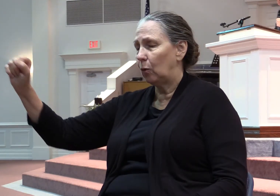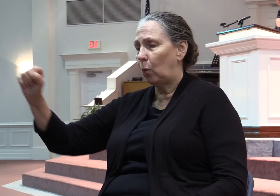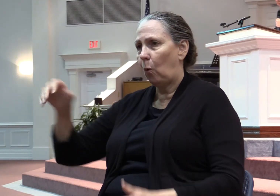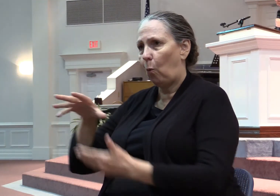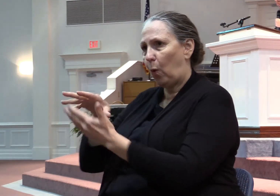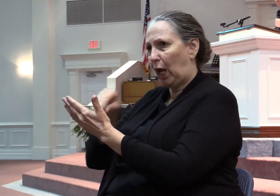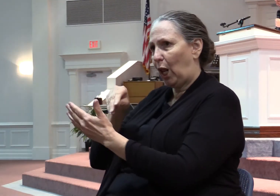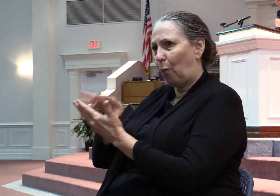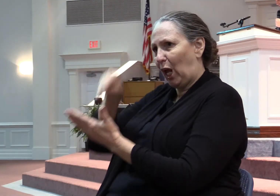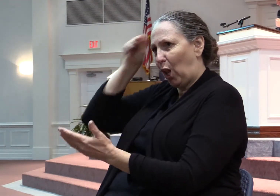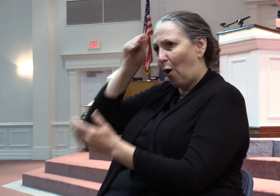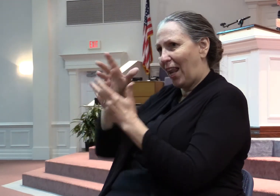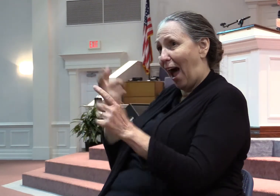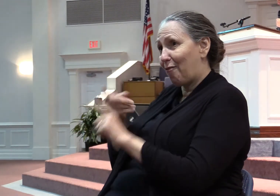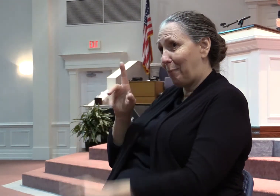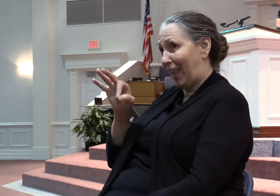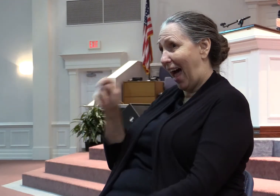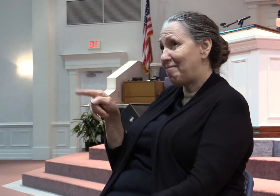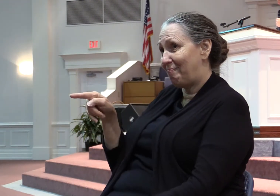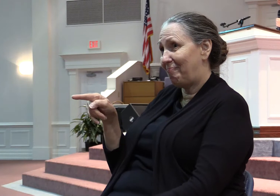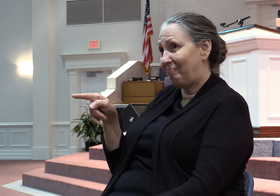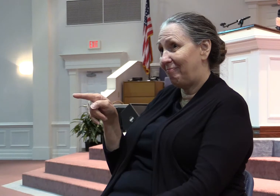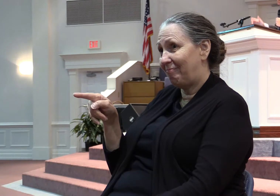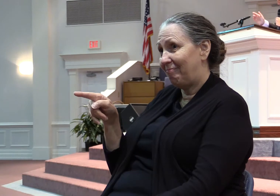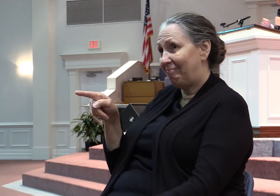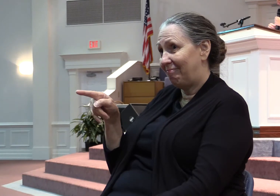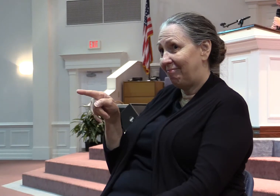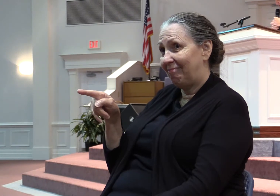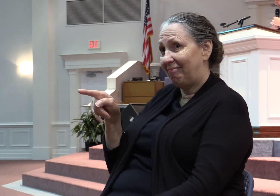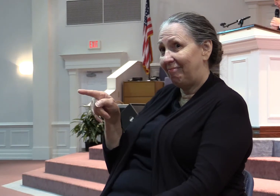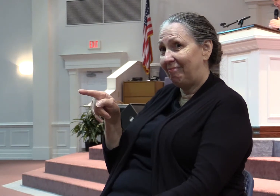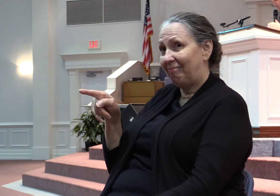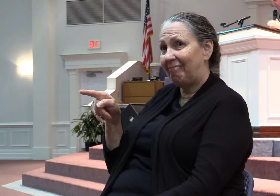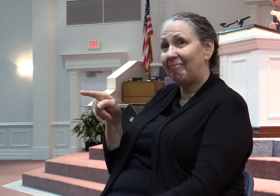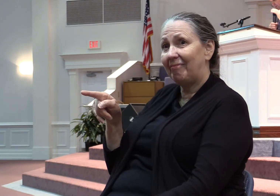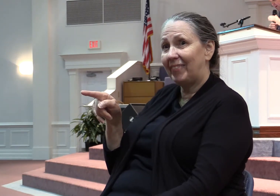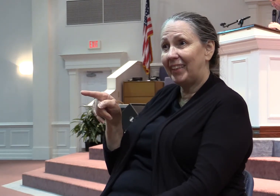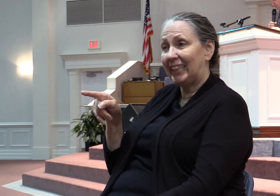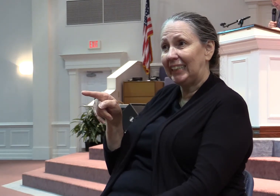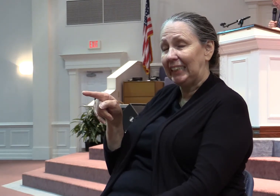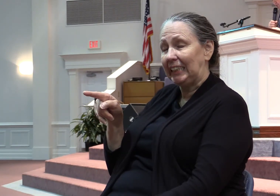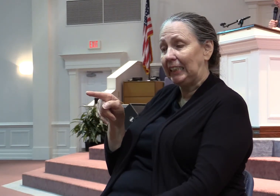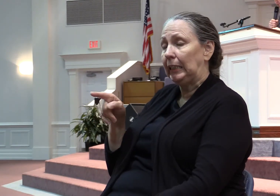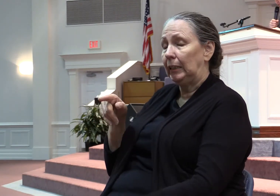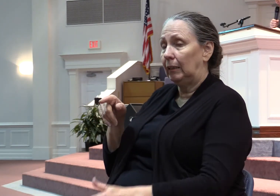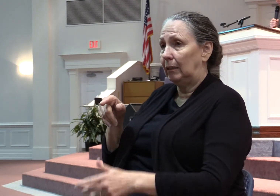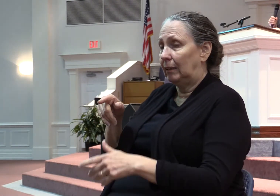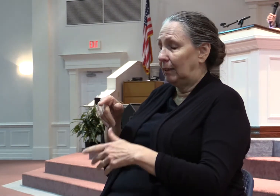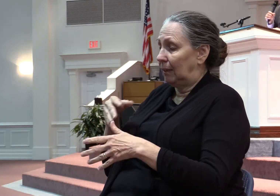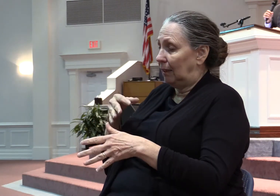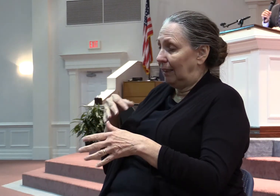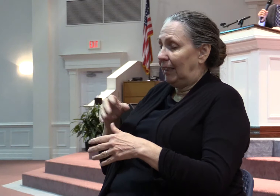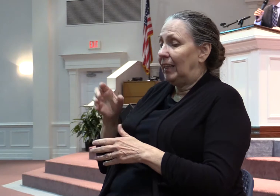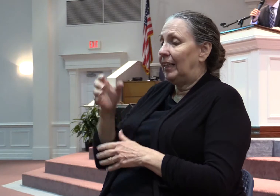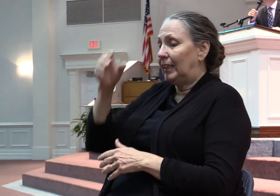lot from Lot. Even after the destruction had been spelled out to him, the Bible says in Genesis chapter 19,